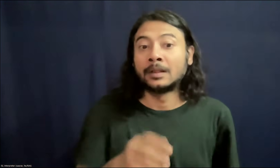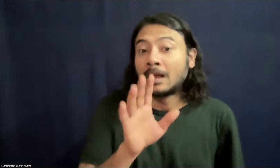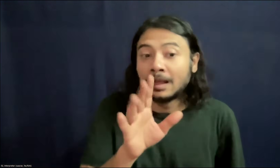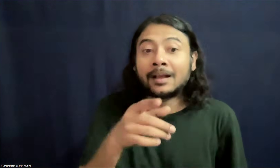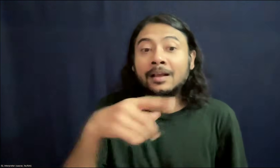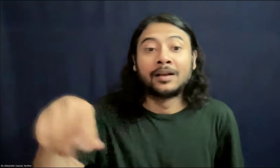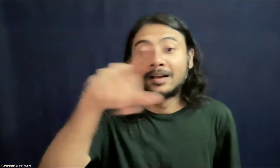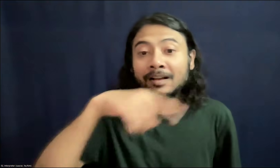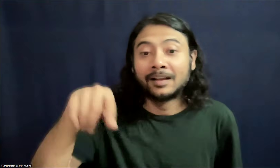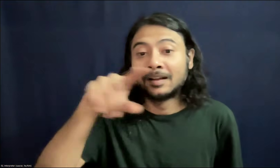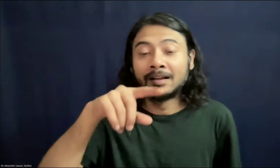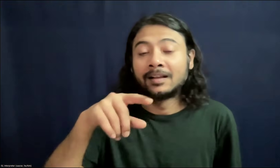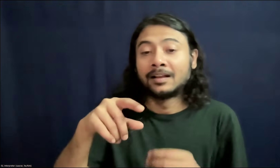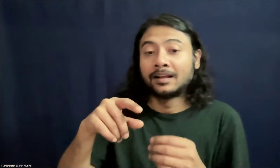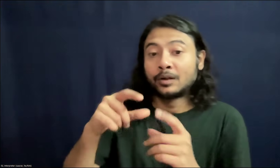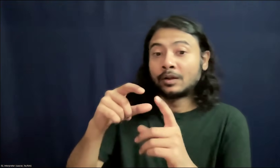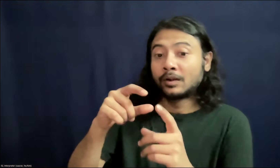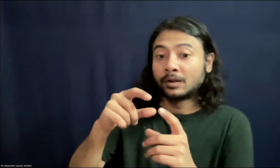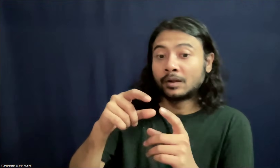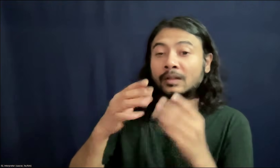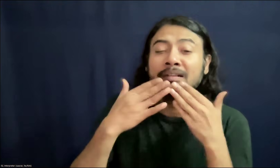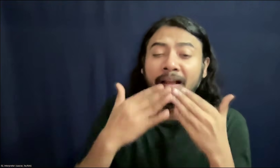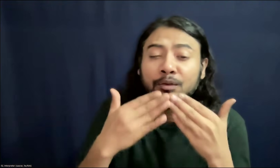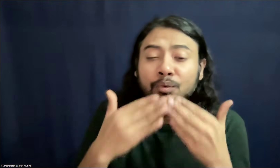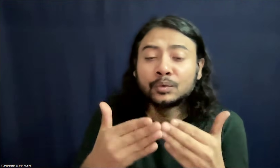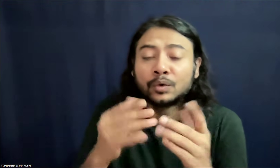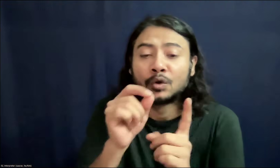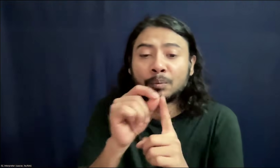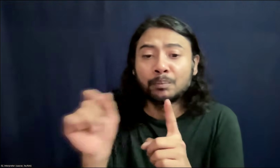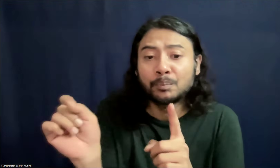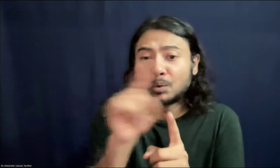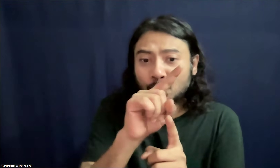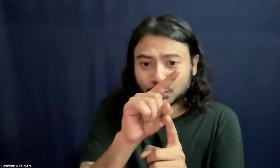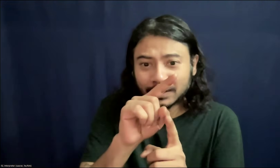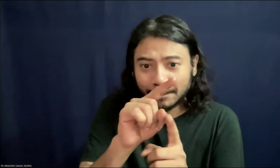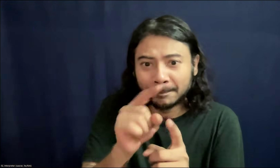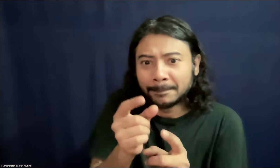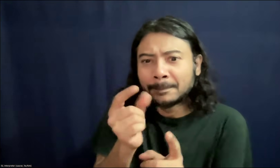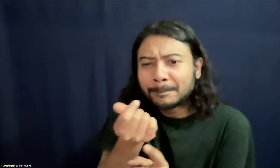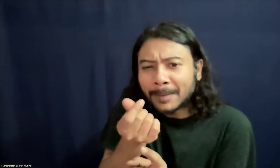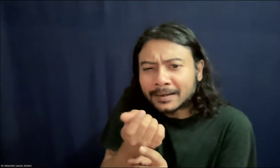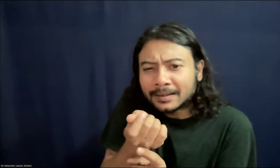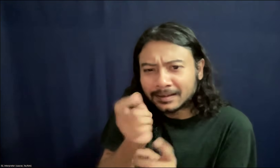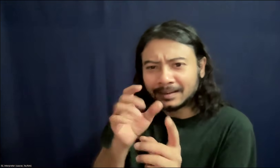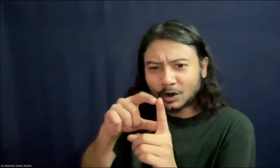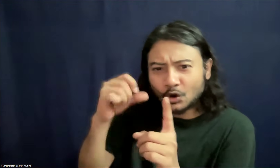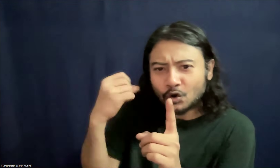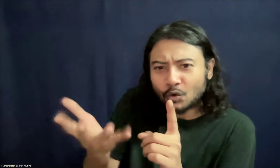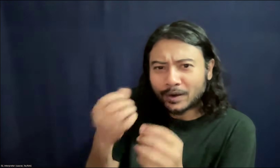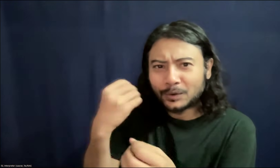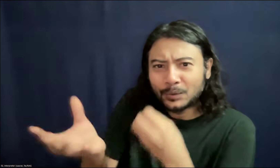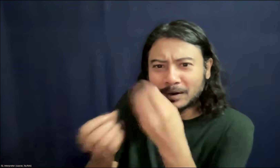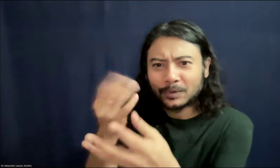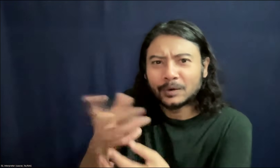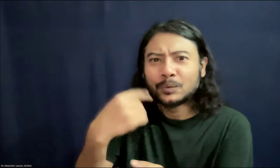people who have given donations for Purushottama month. I'm honored. I'm gratefully indebted. Your money is